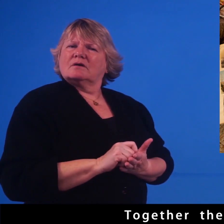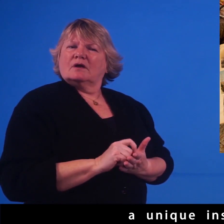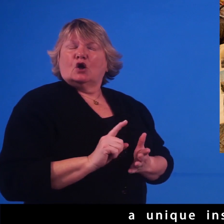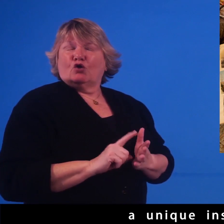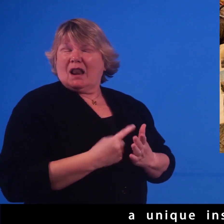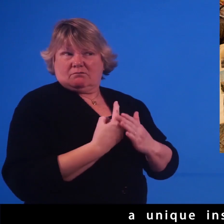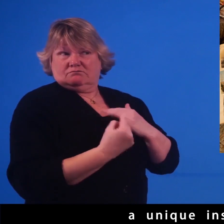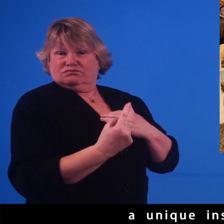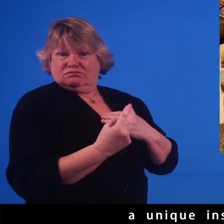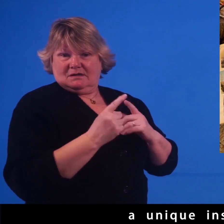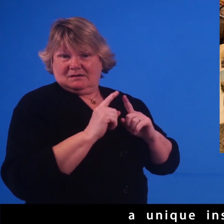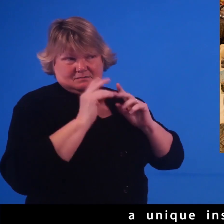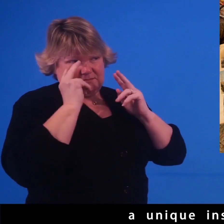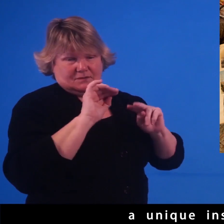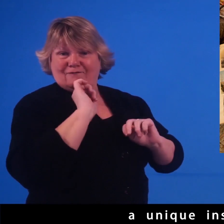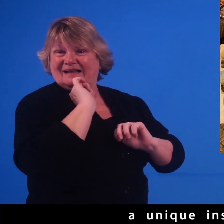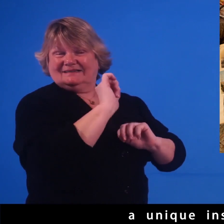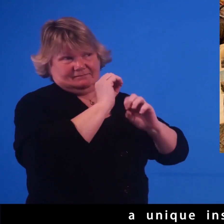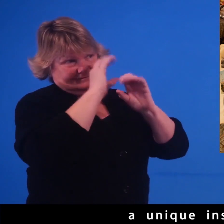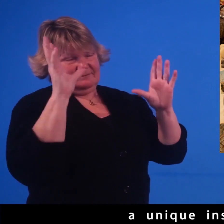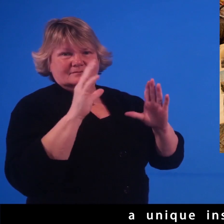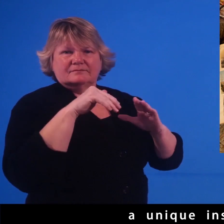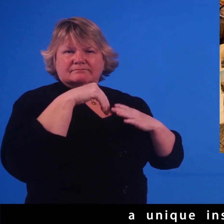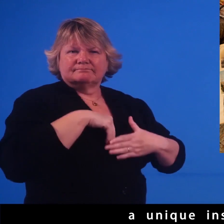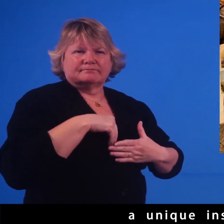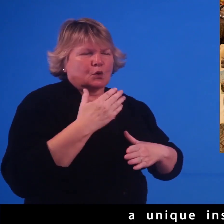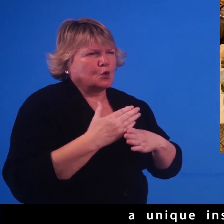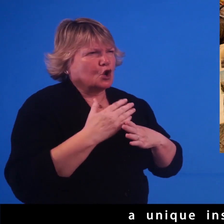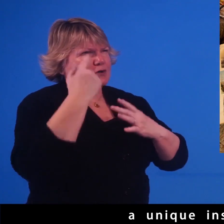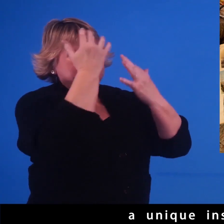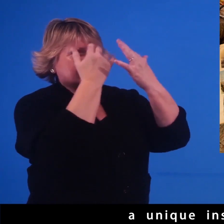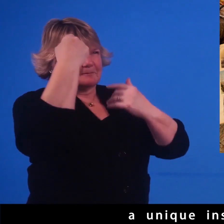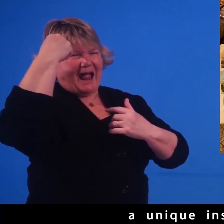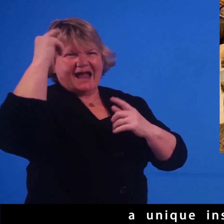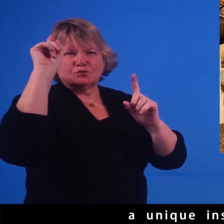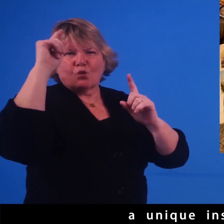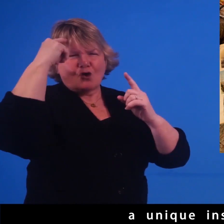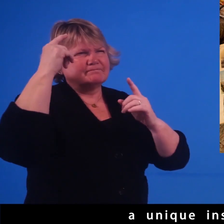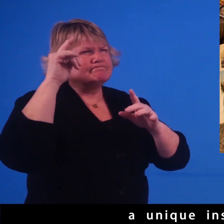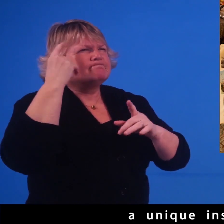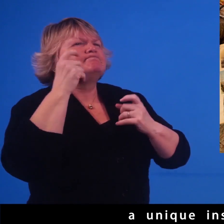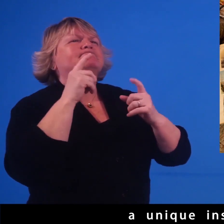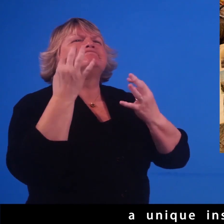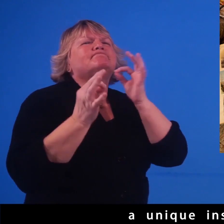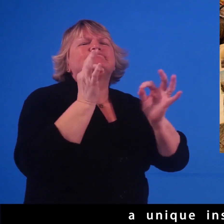a unique insight into the inner workings of a curious mind,